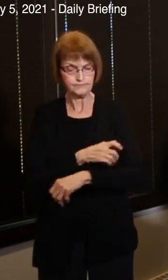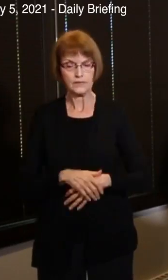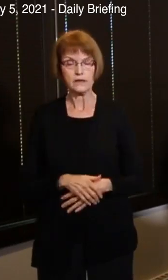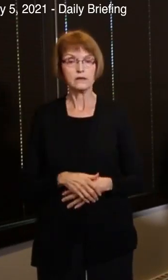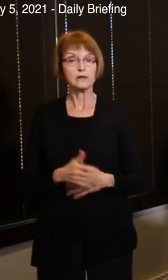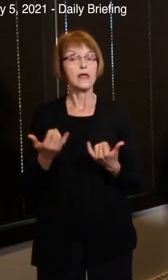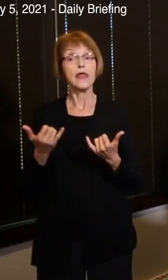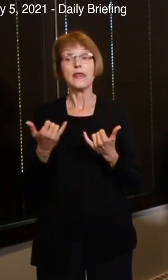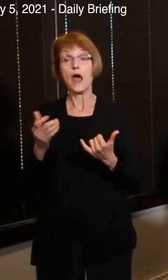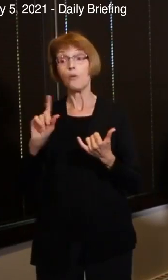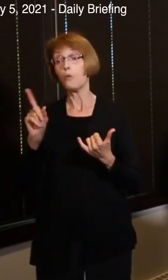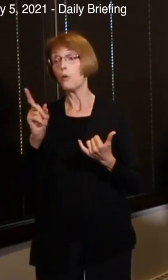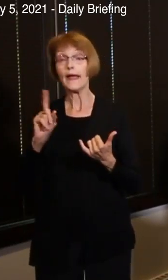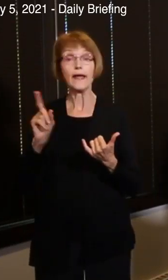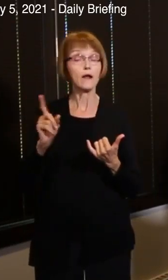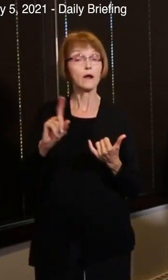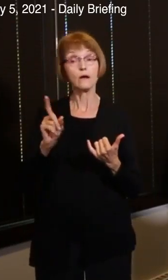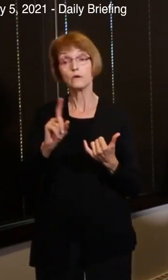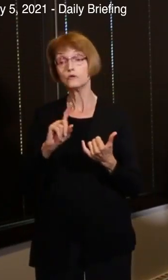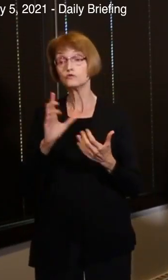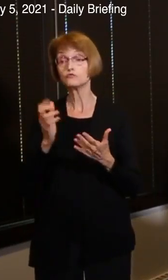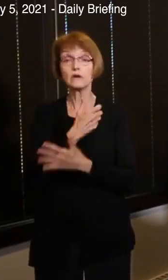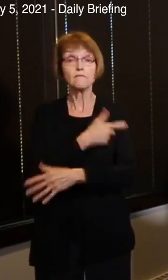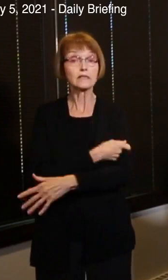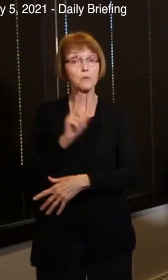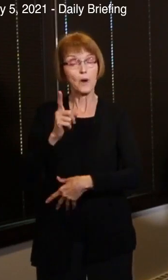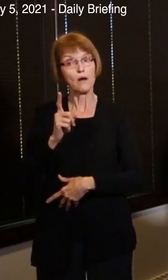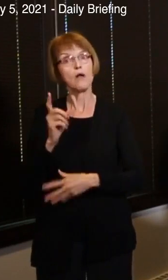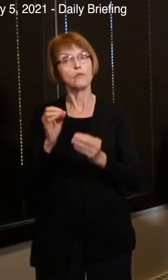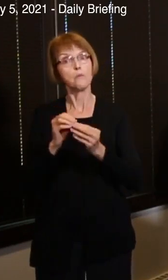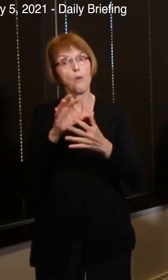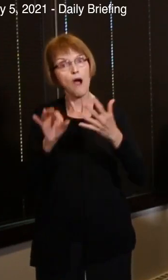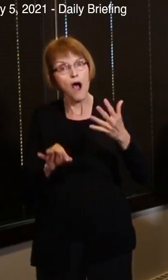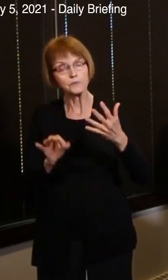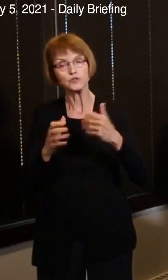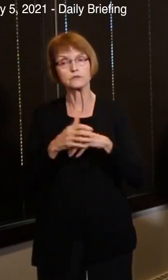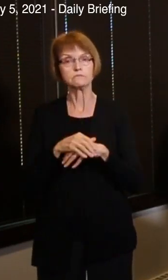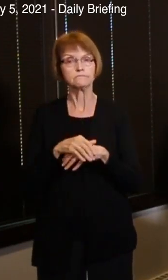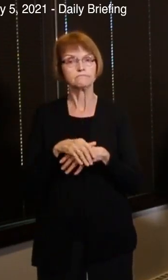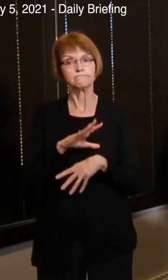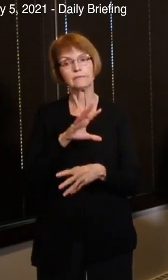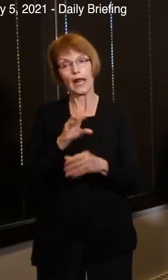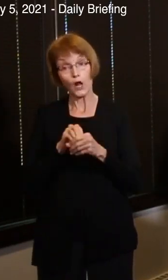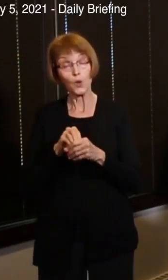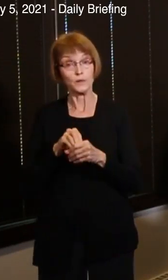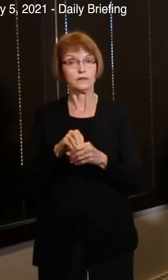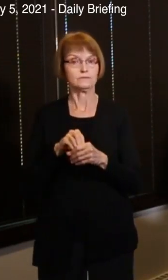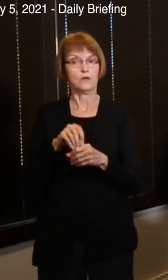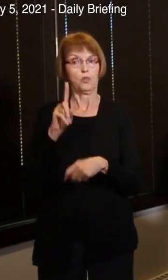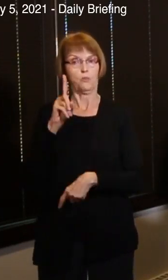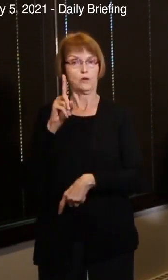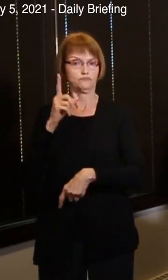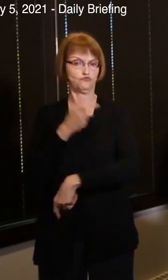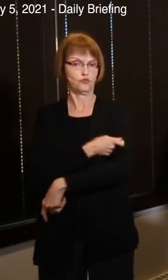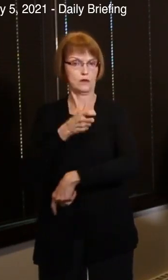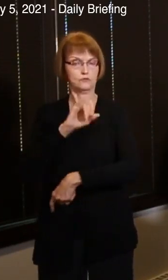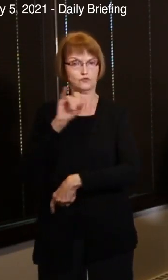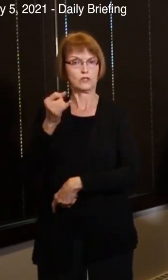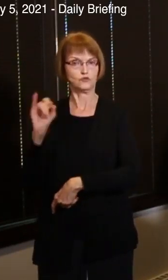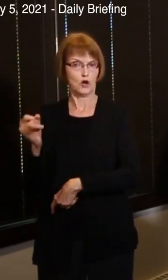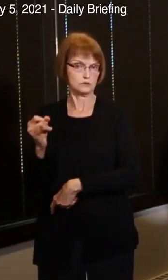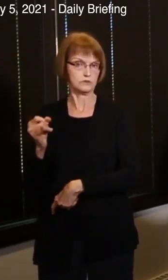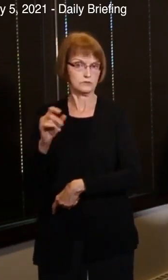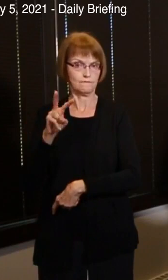more options than ever on how you can get vaccinated, including the one-shot Johnson & Johnson vaccine. Now,